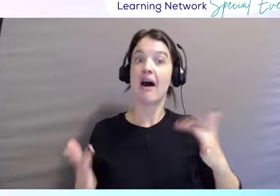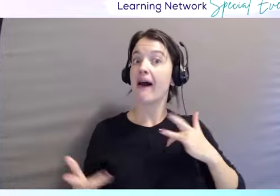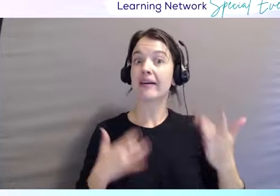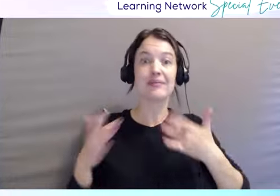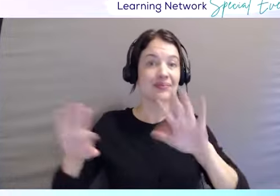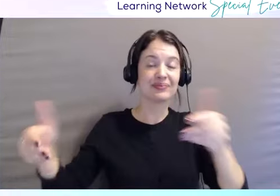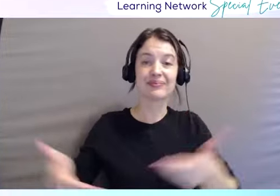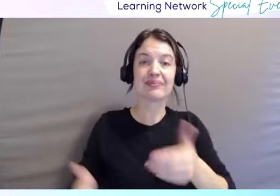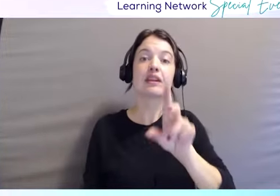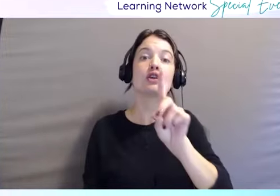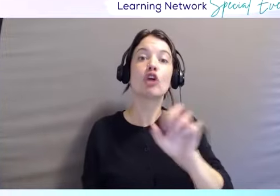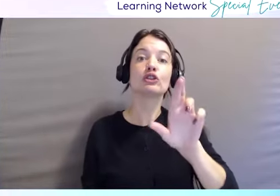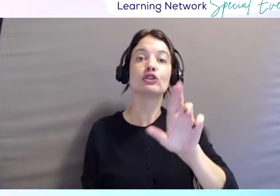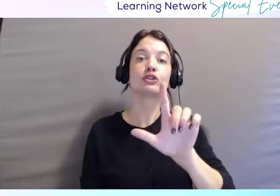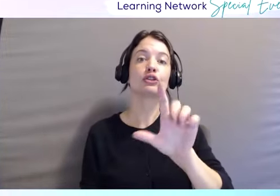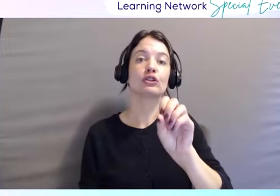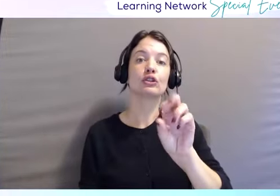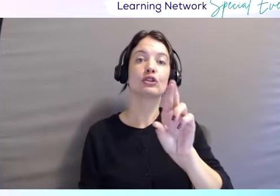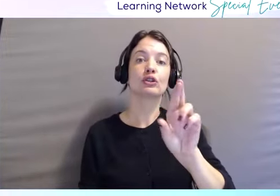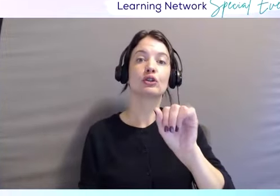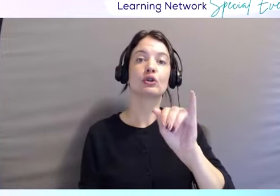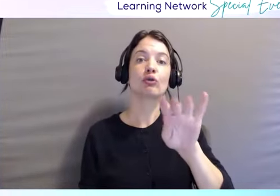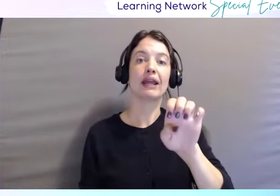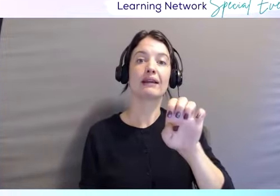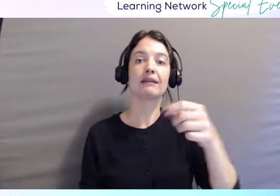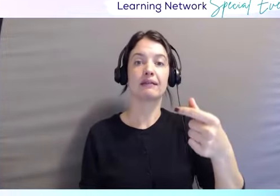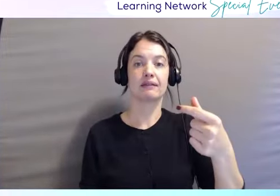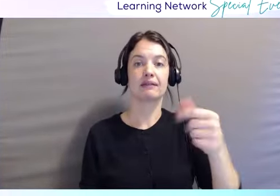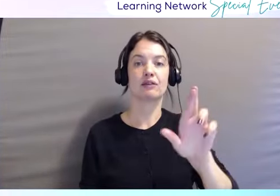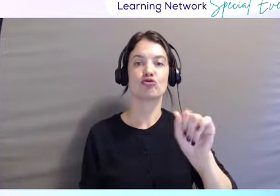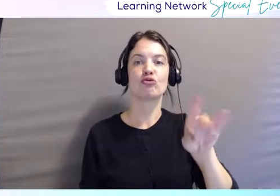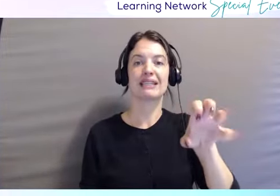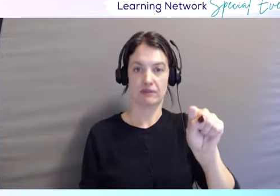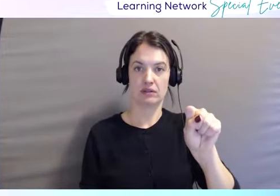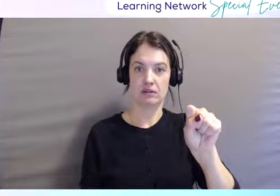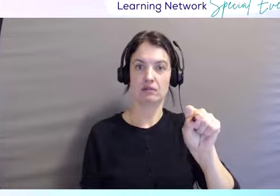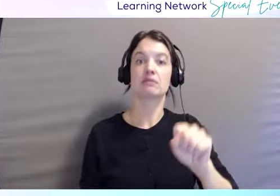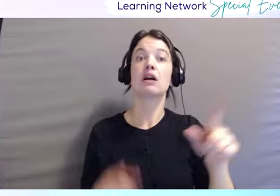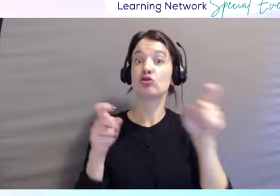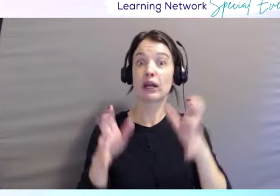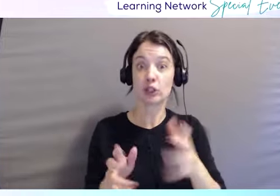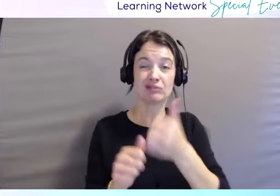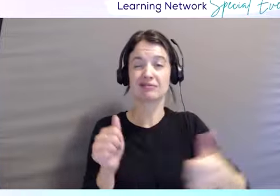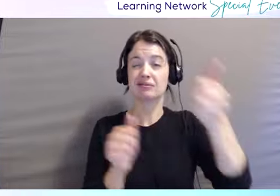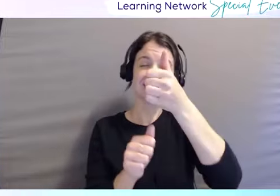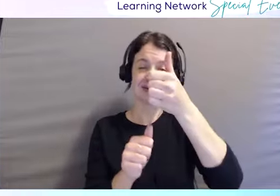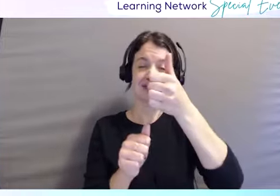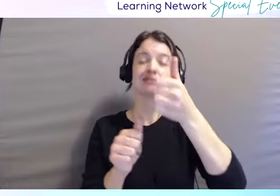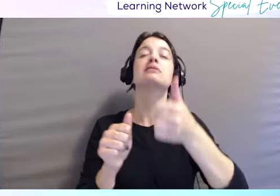Lorraine Greaves. Dr. Lorraine Greaves is the founding executive director and senior investigator of the Center of Excellence for